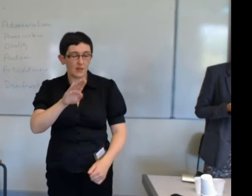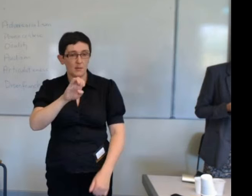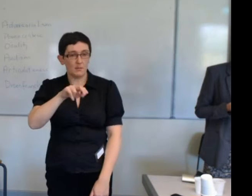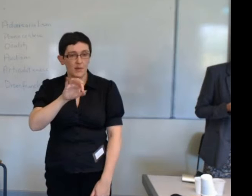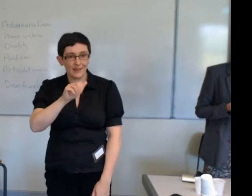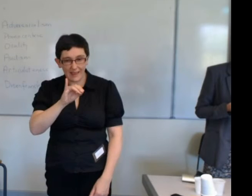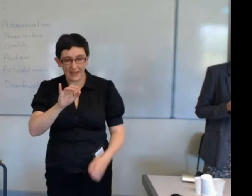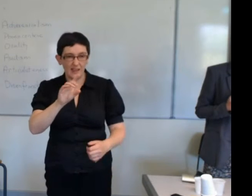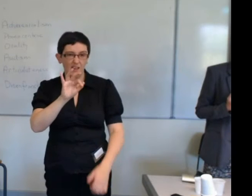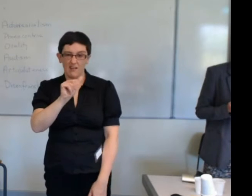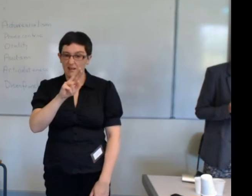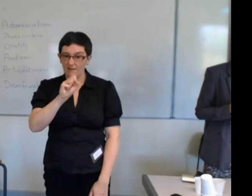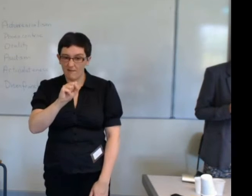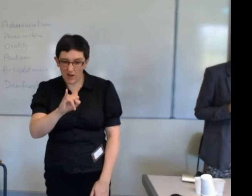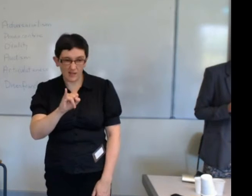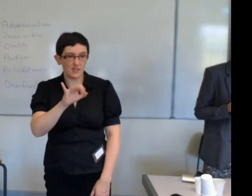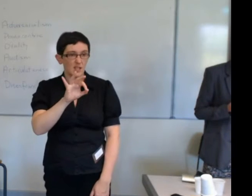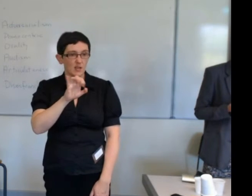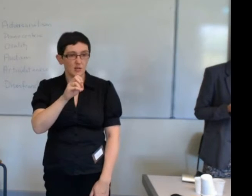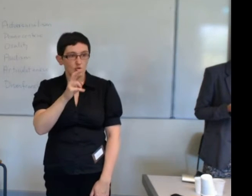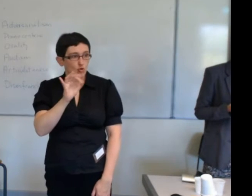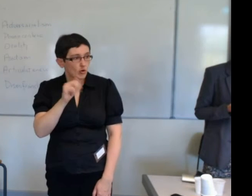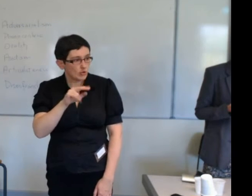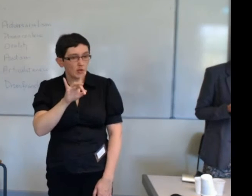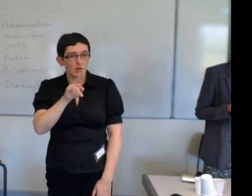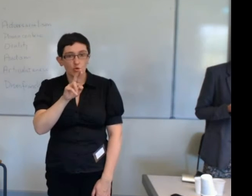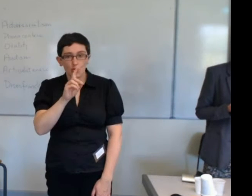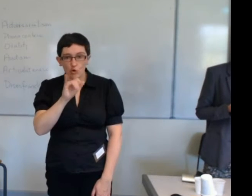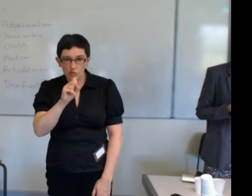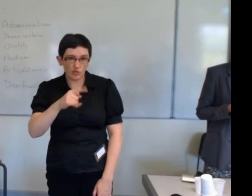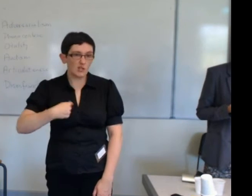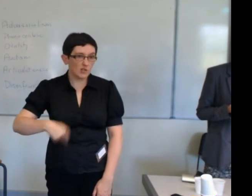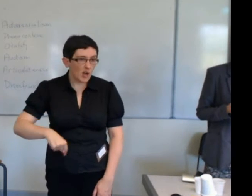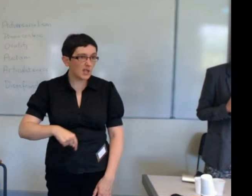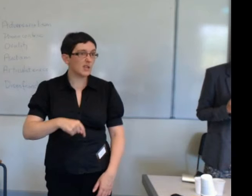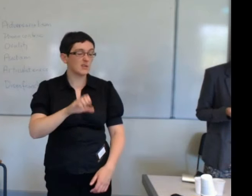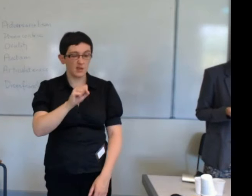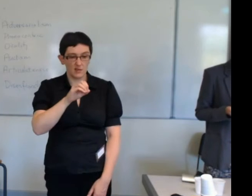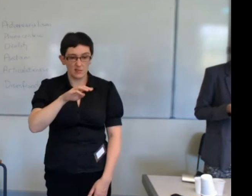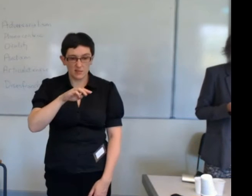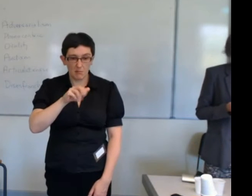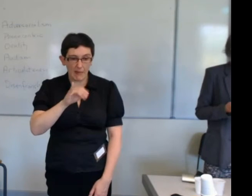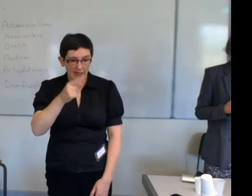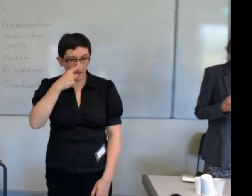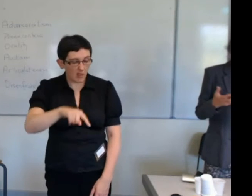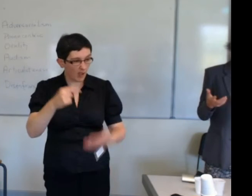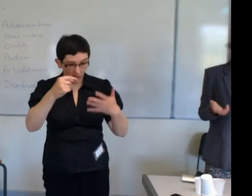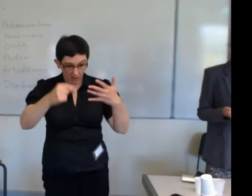Dari, Farsi, Georgian, Kurdish, Mandarin, Russian, Somali, Thai, and Yoruba. So I didn't even hear